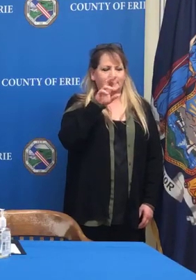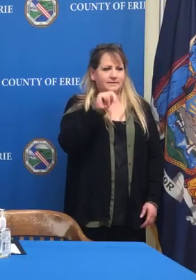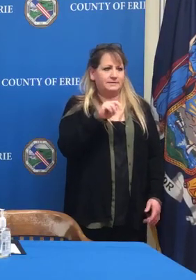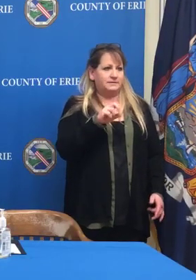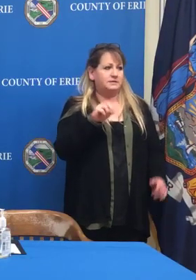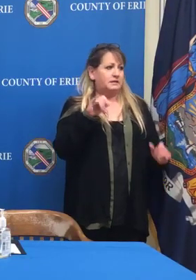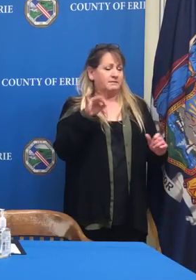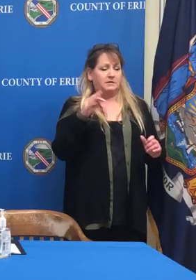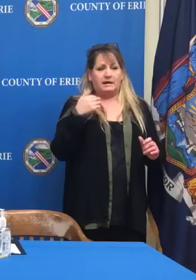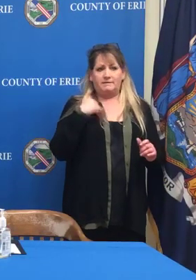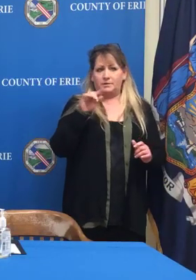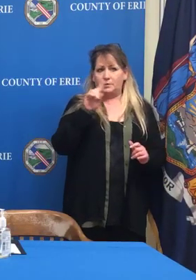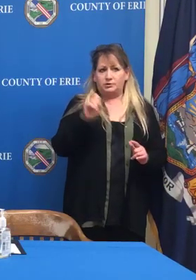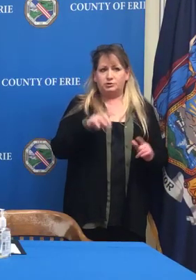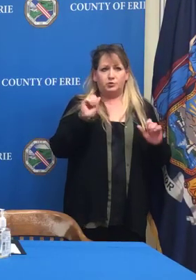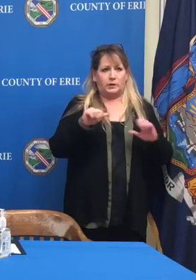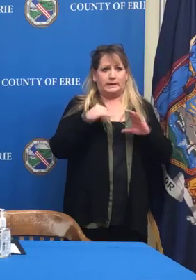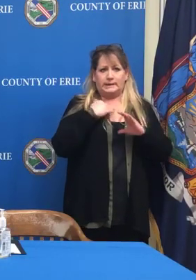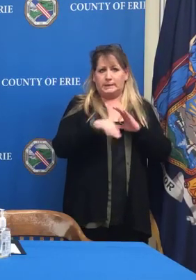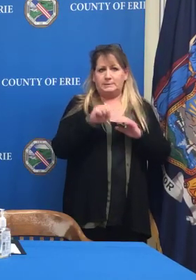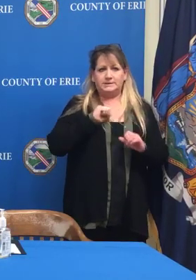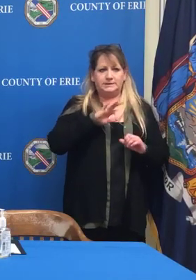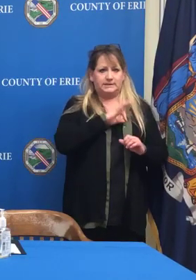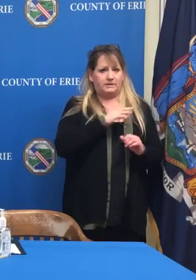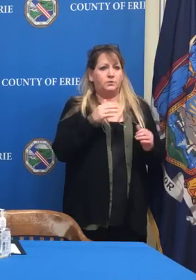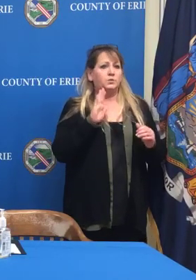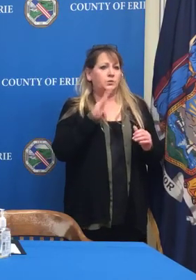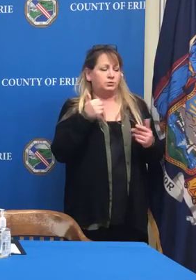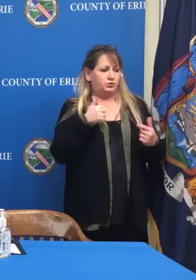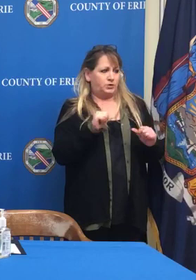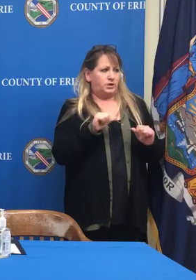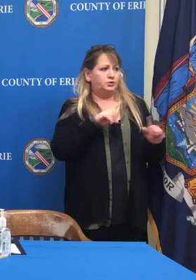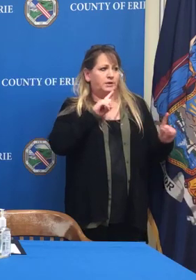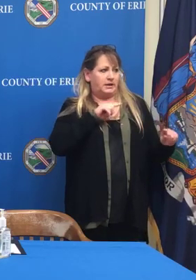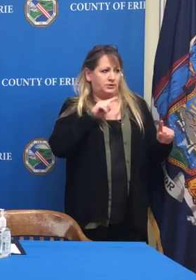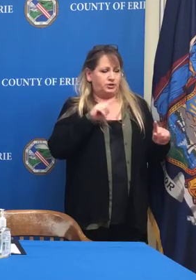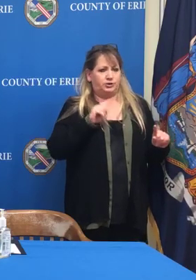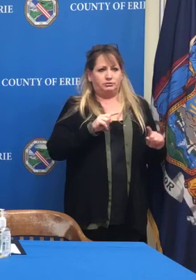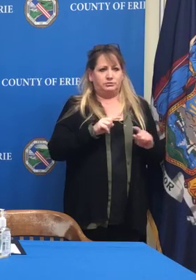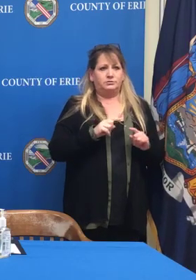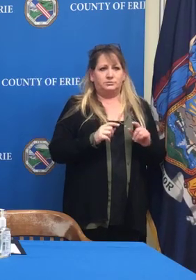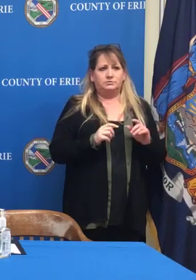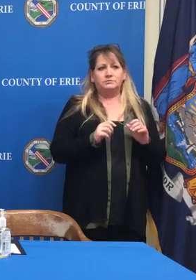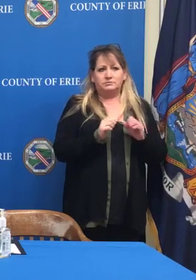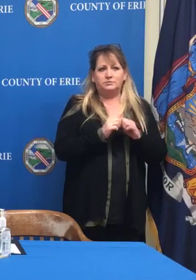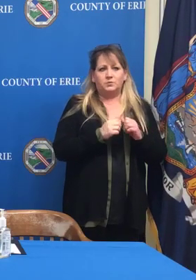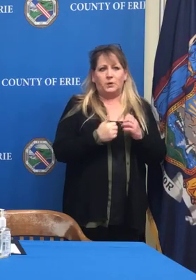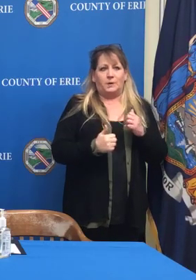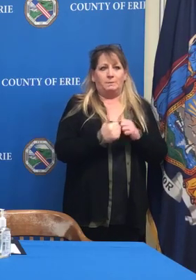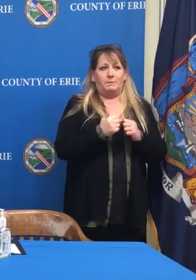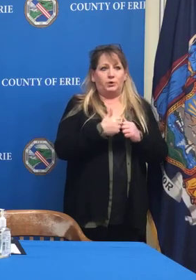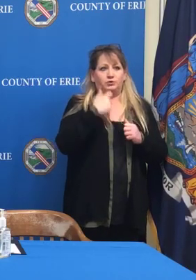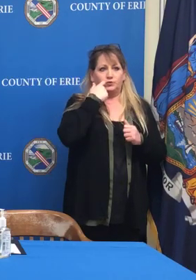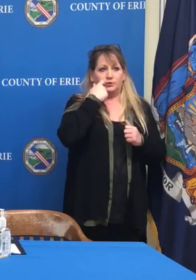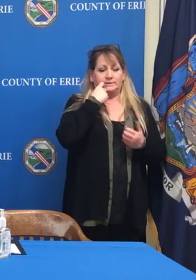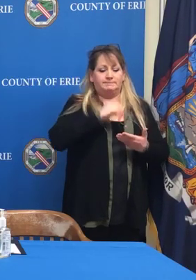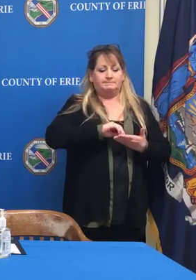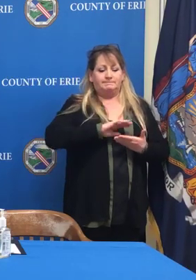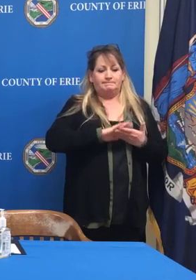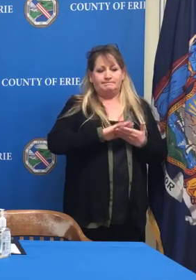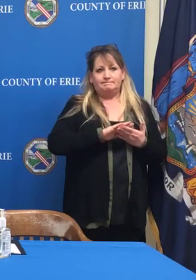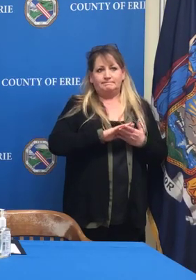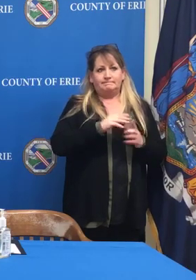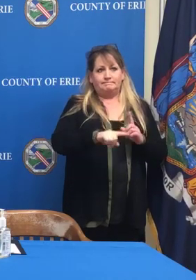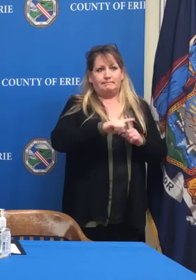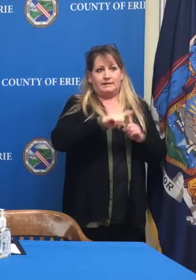get you answers to them, and we'll try to answer the latest town from the most recent documented case and get you